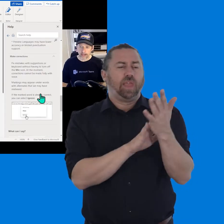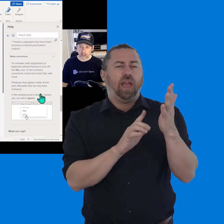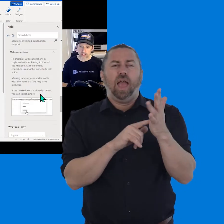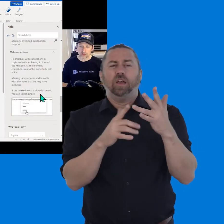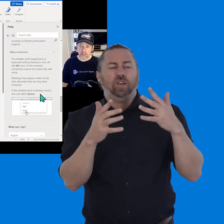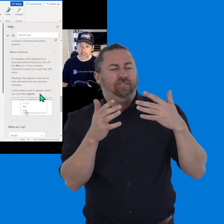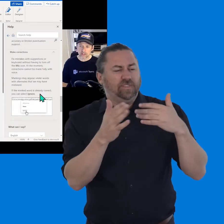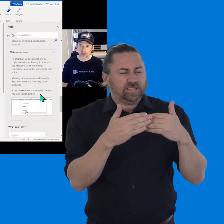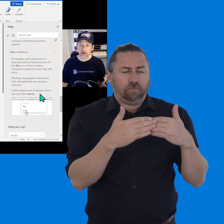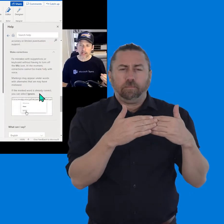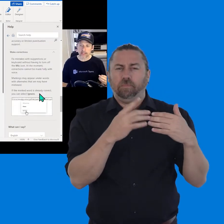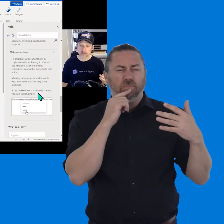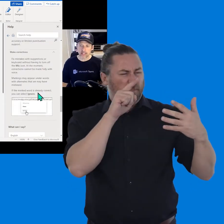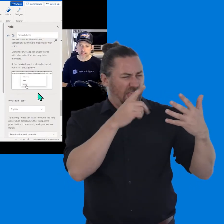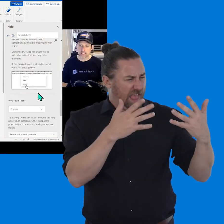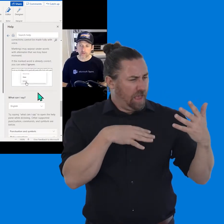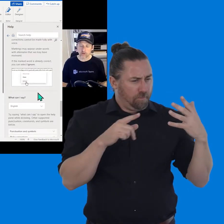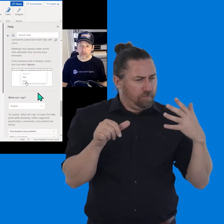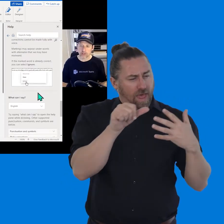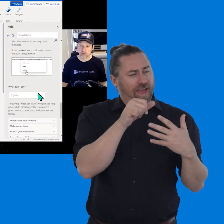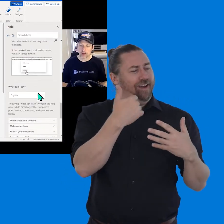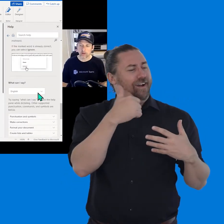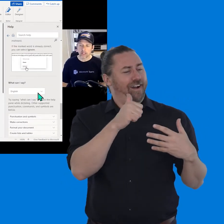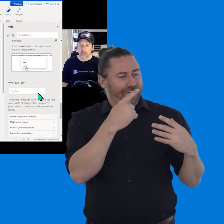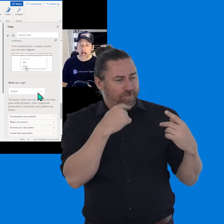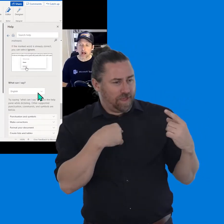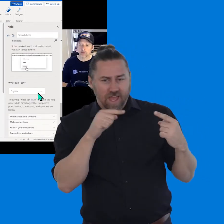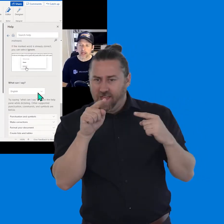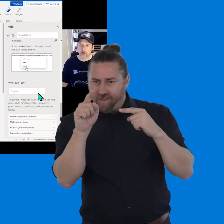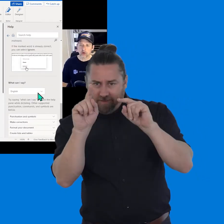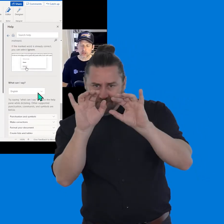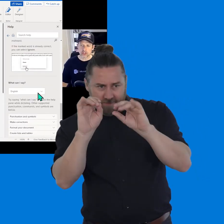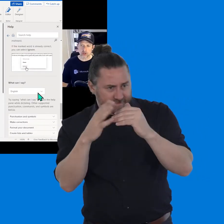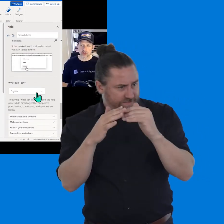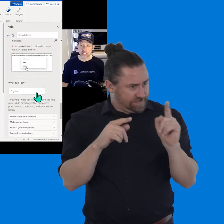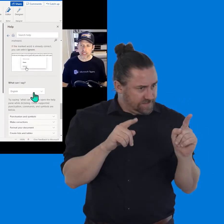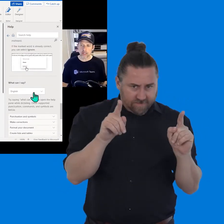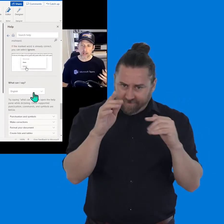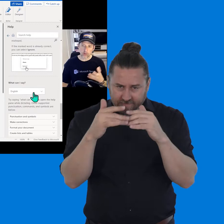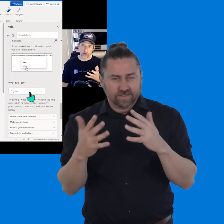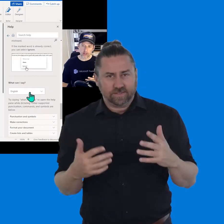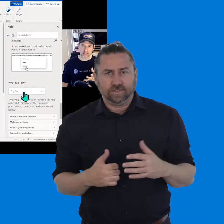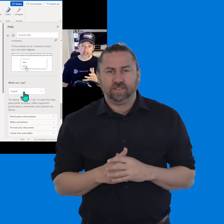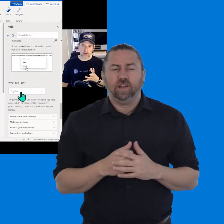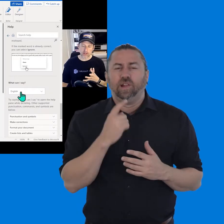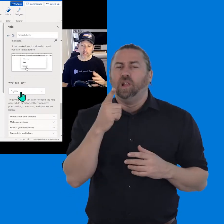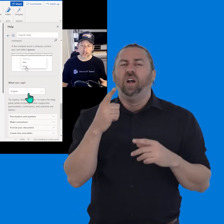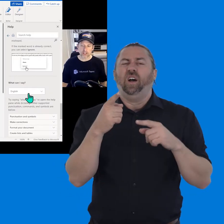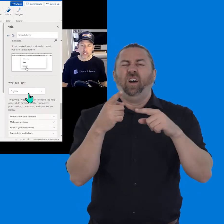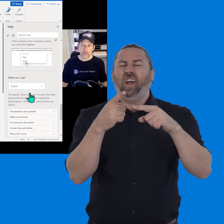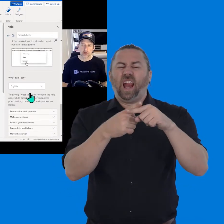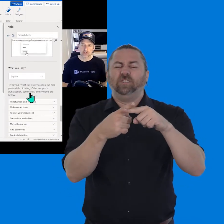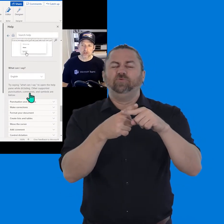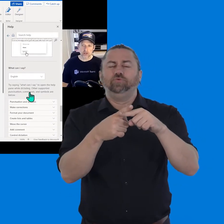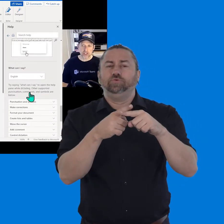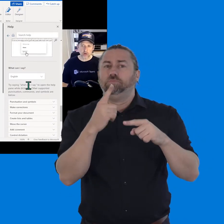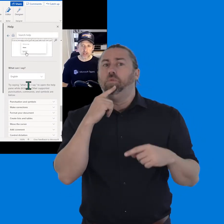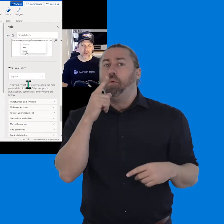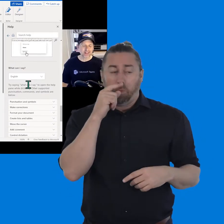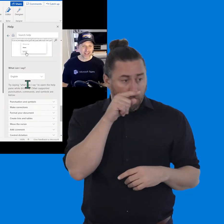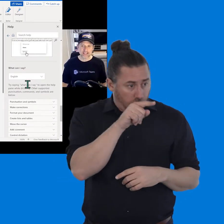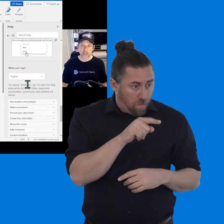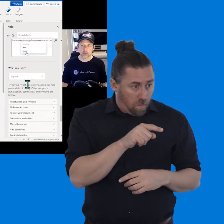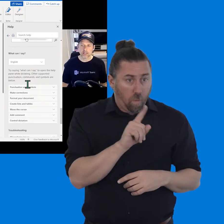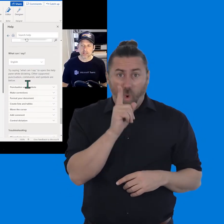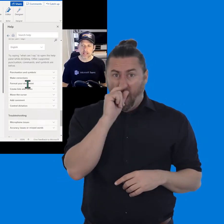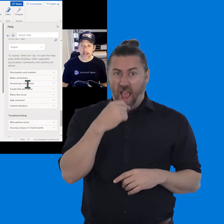make corrections, etc. Okay, so that's in there for you as well. And it also shows you here, like, we're going to stay within English, but it's also showing you